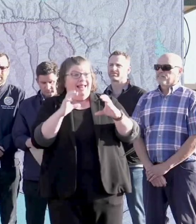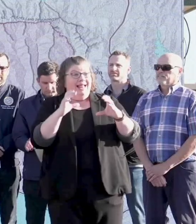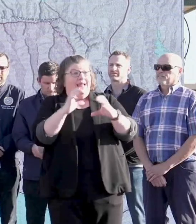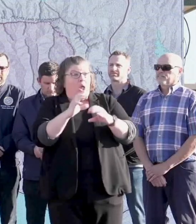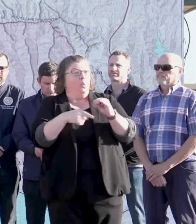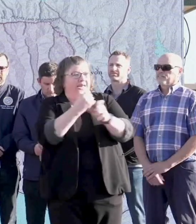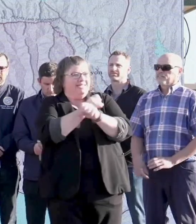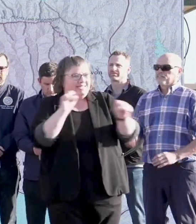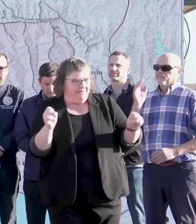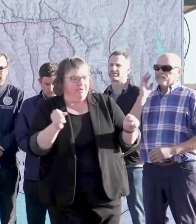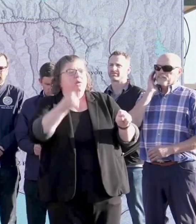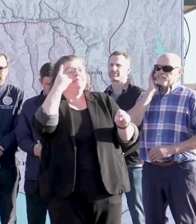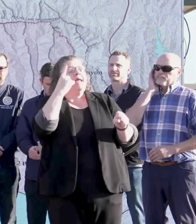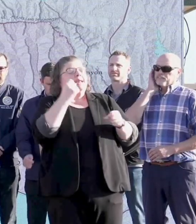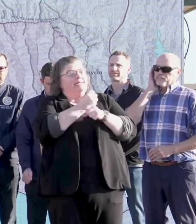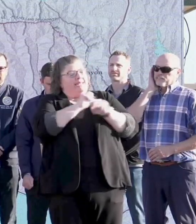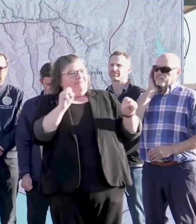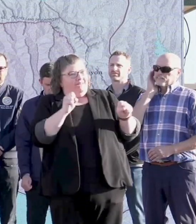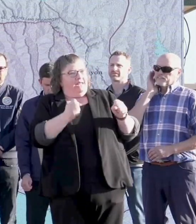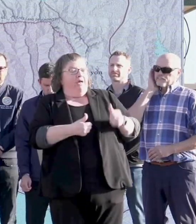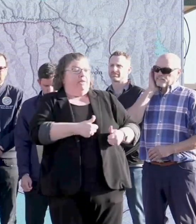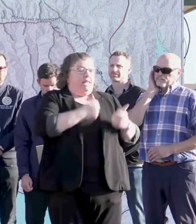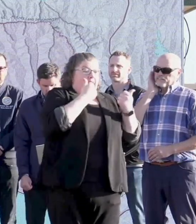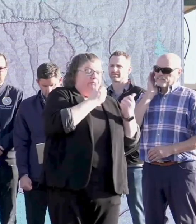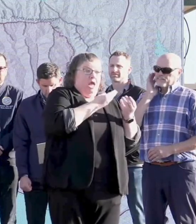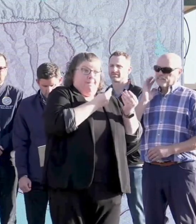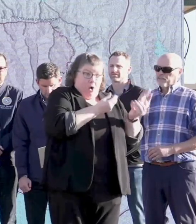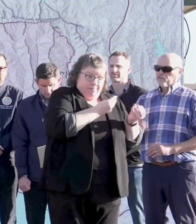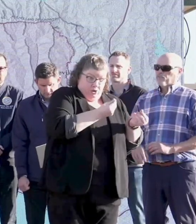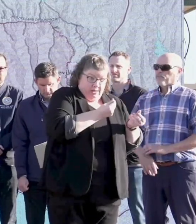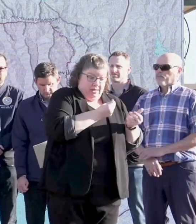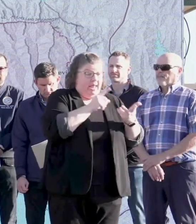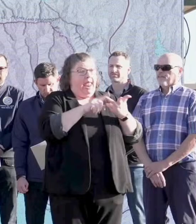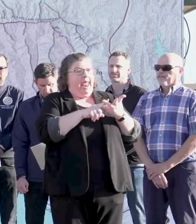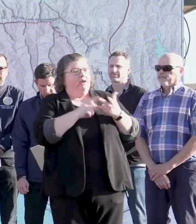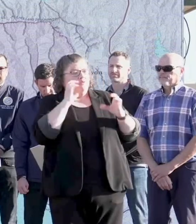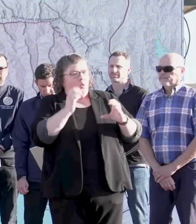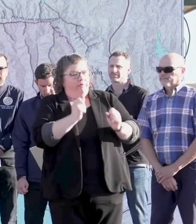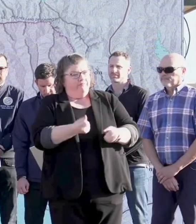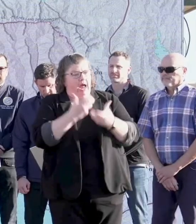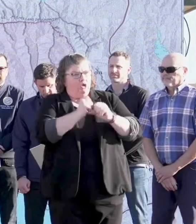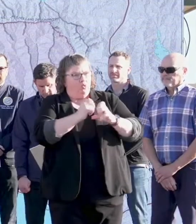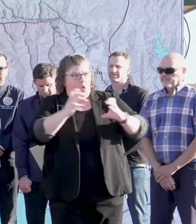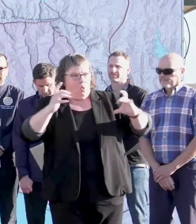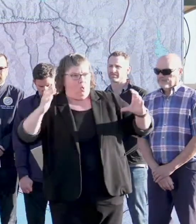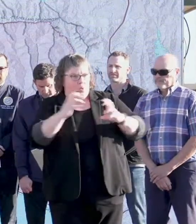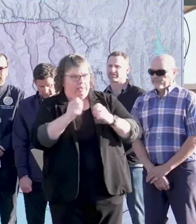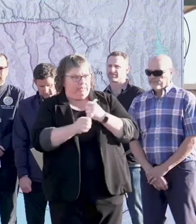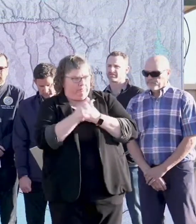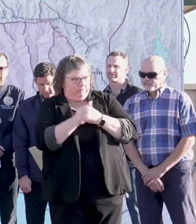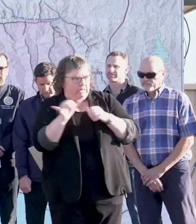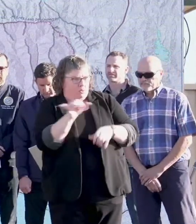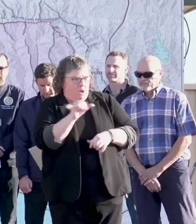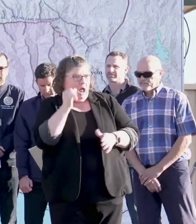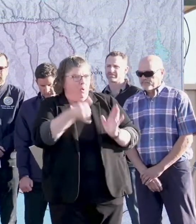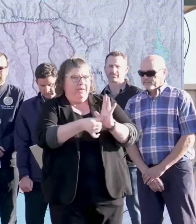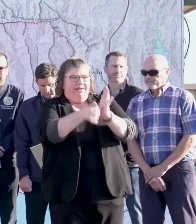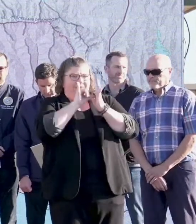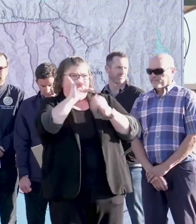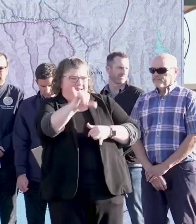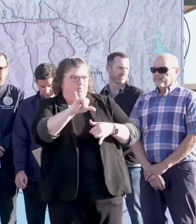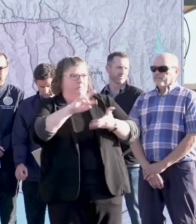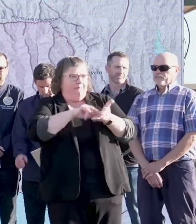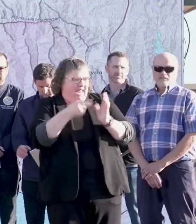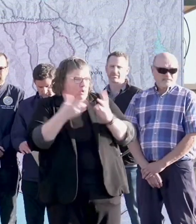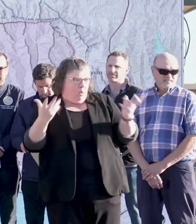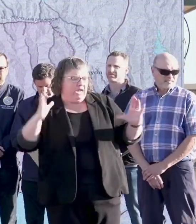down to not only life and property, but also fire growth as well. So we will update that as well, but I wanted to reiterate that today. We are